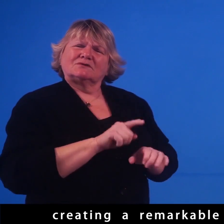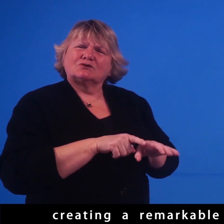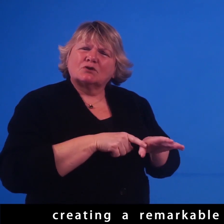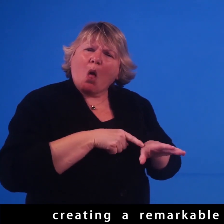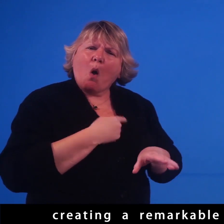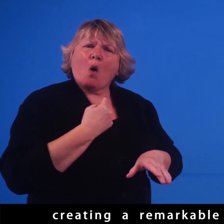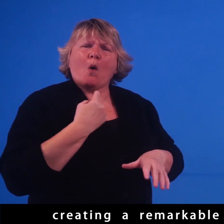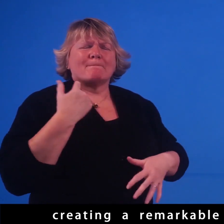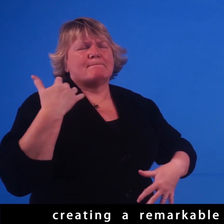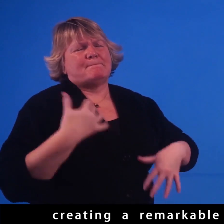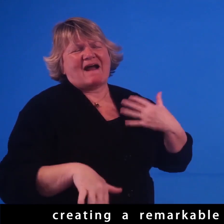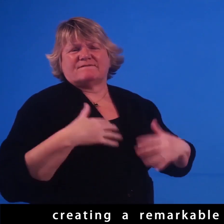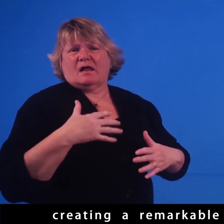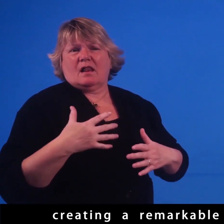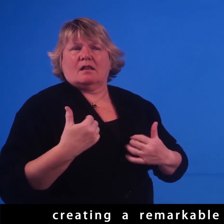recovery.